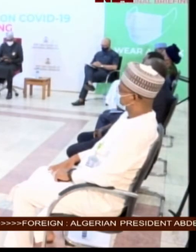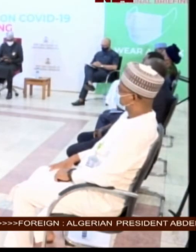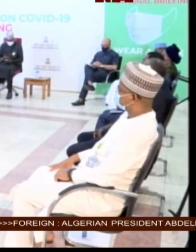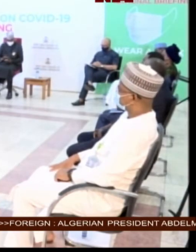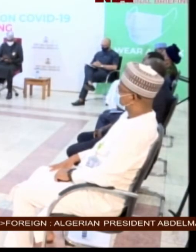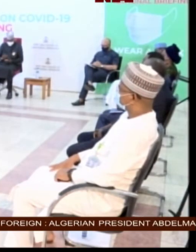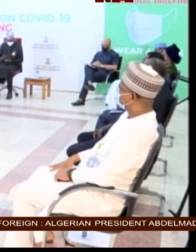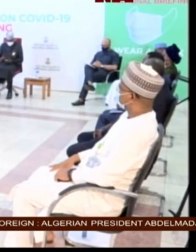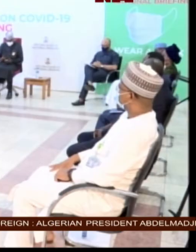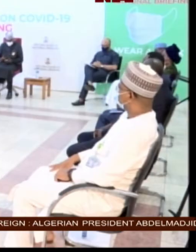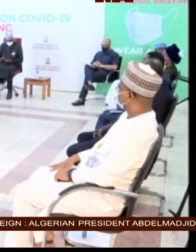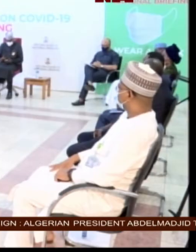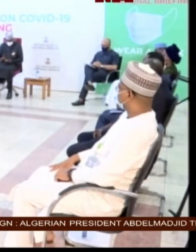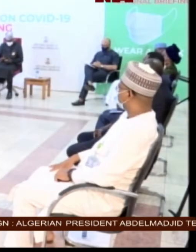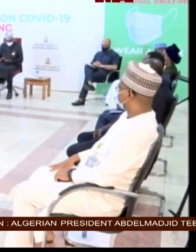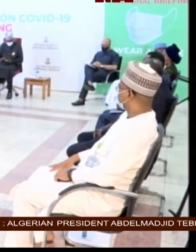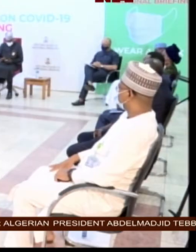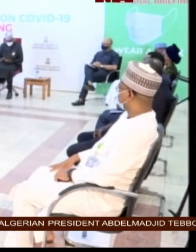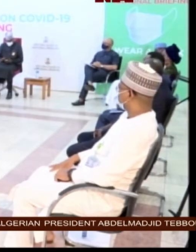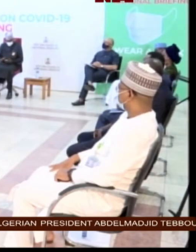gentlemen.